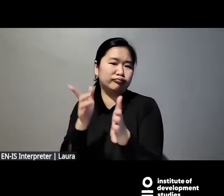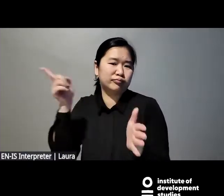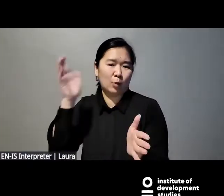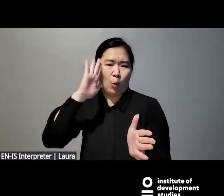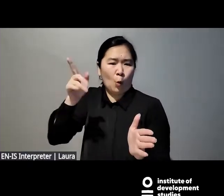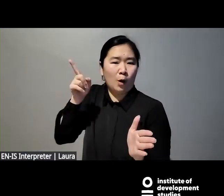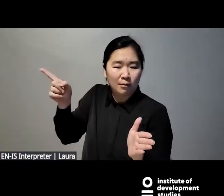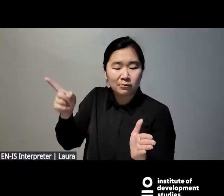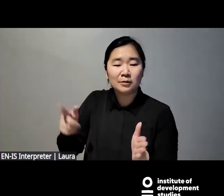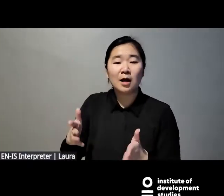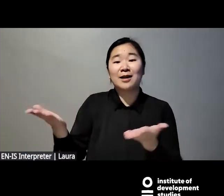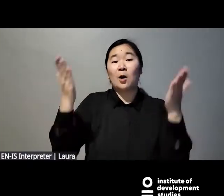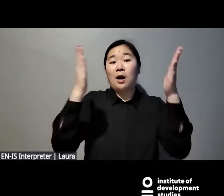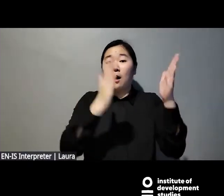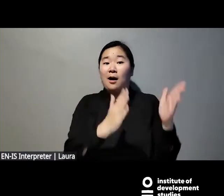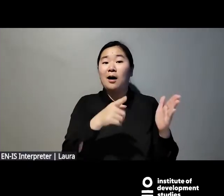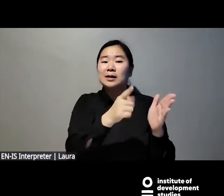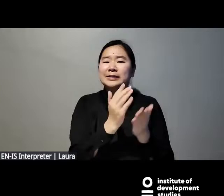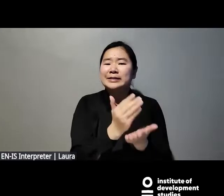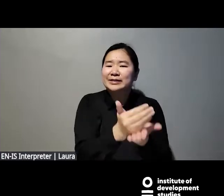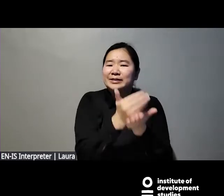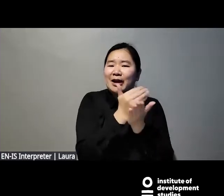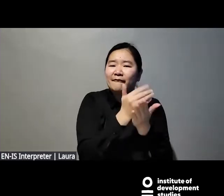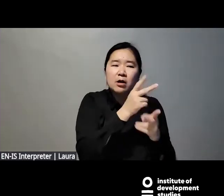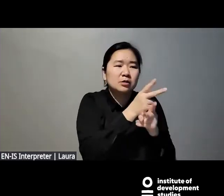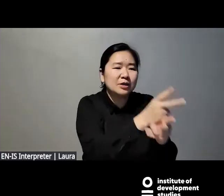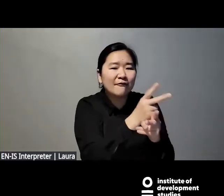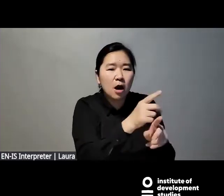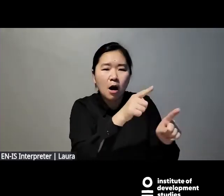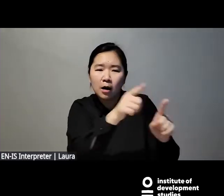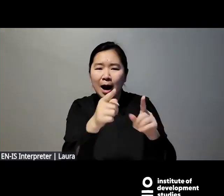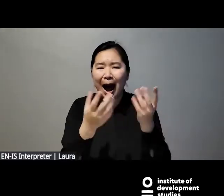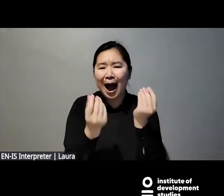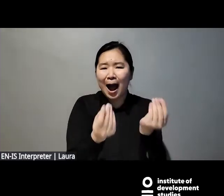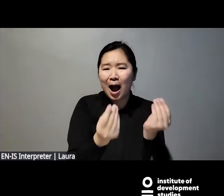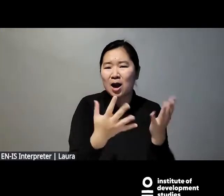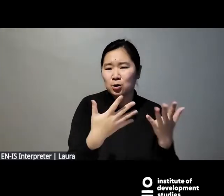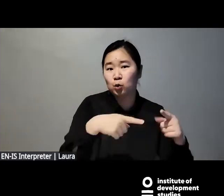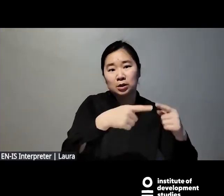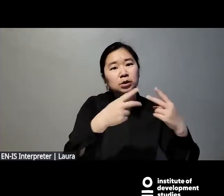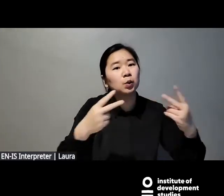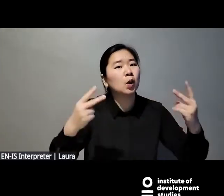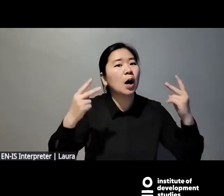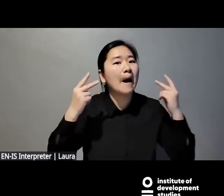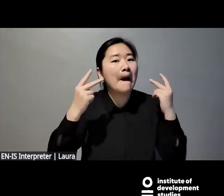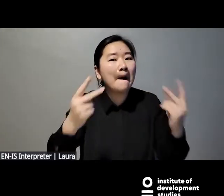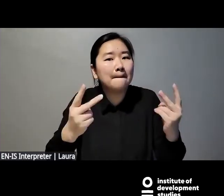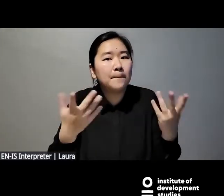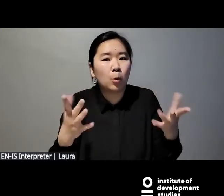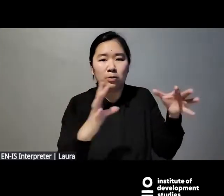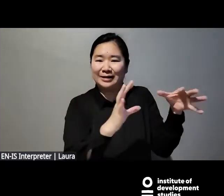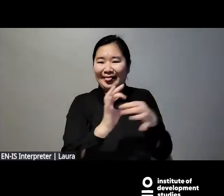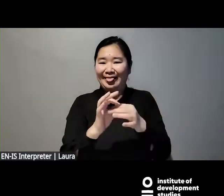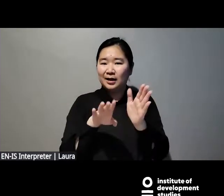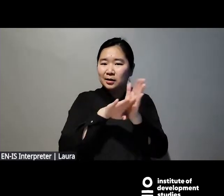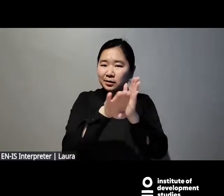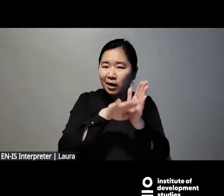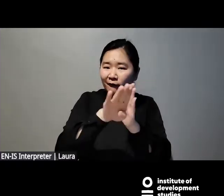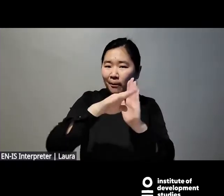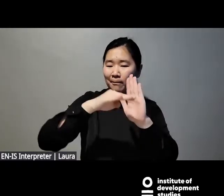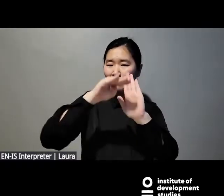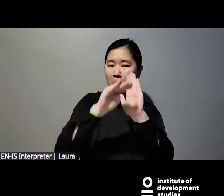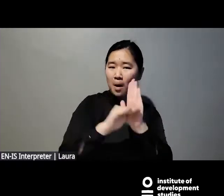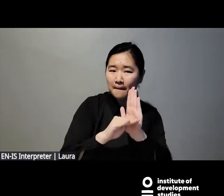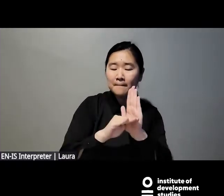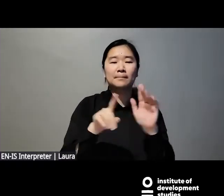paper is on inclusive education, and we've got some of the authors of that paper here in the room as well, so please do speak to them afterwards if you can. And they